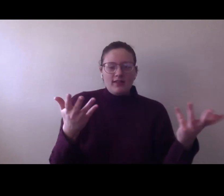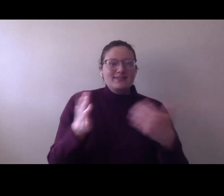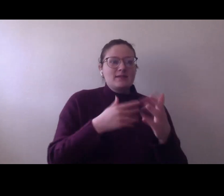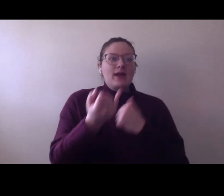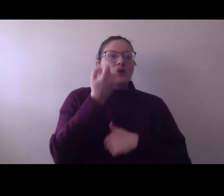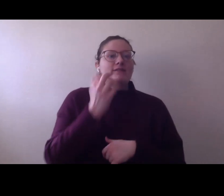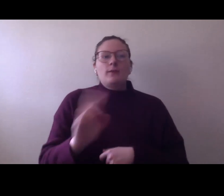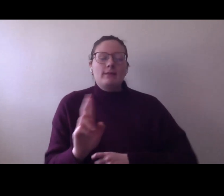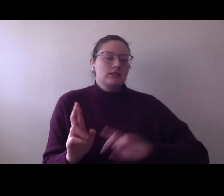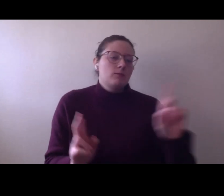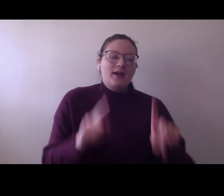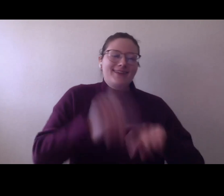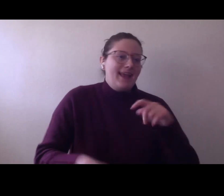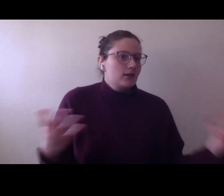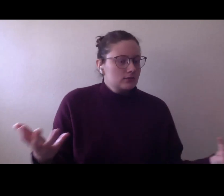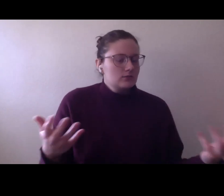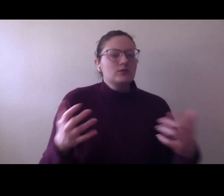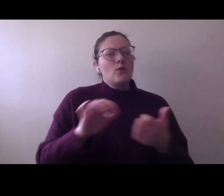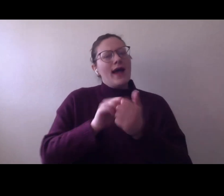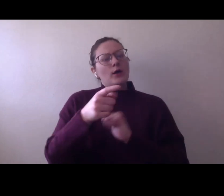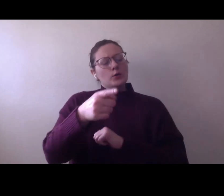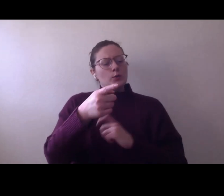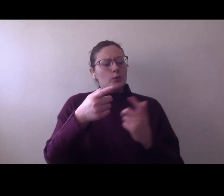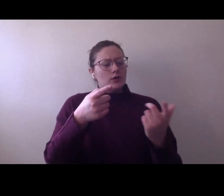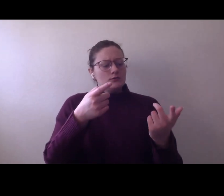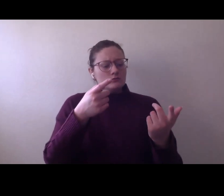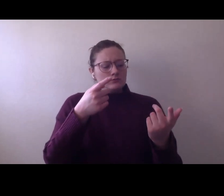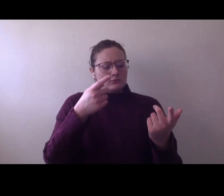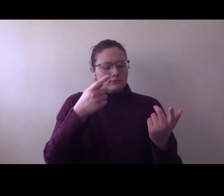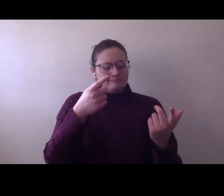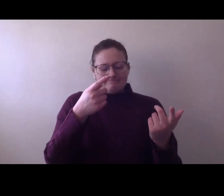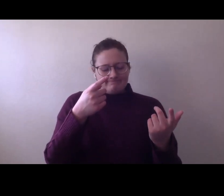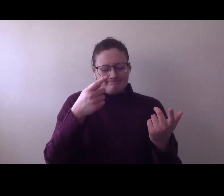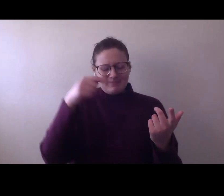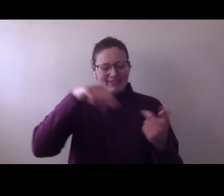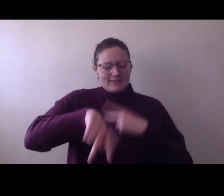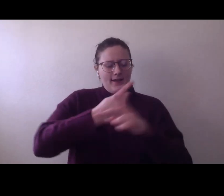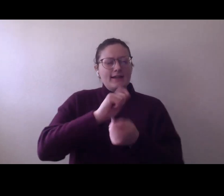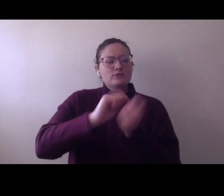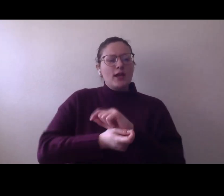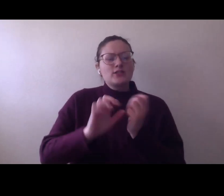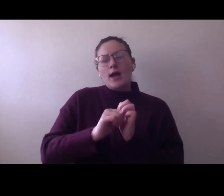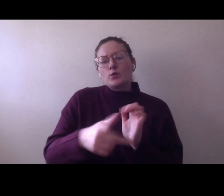or Republican. And, so how do you see this kind of change?